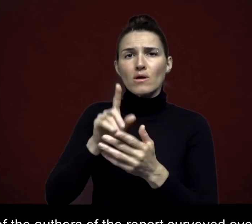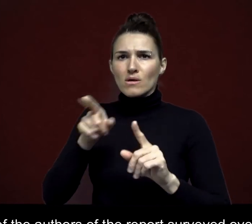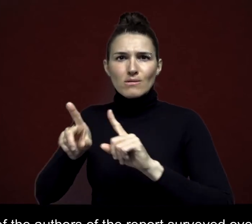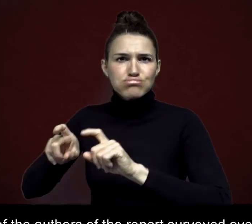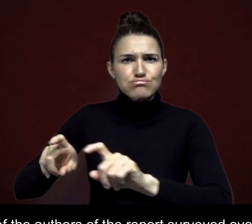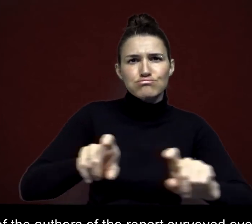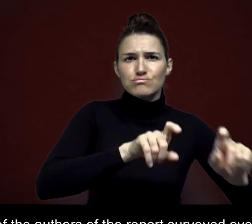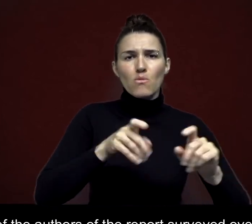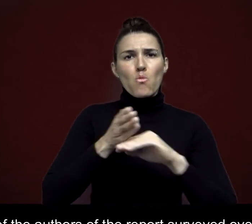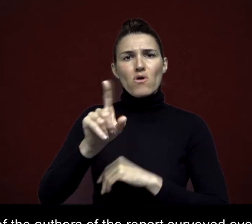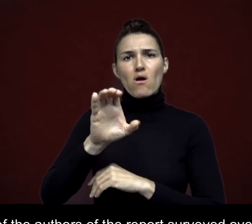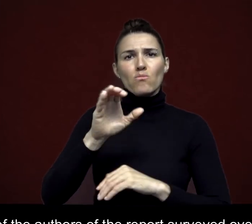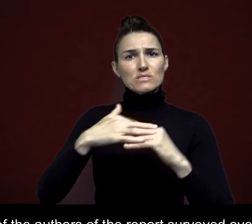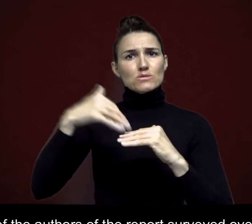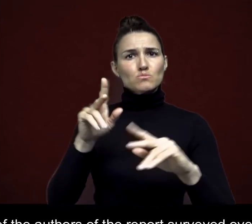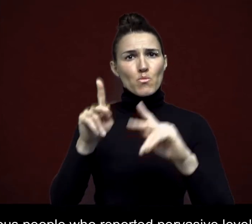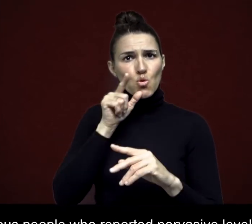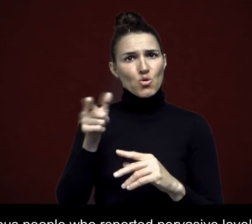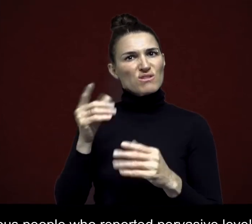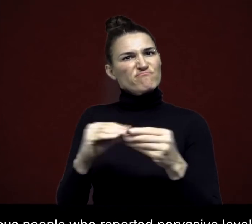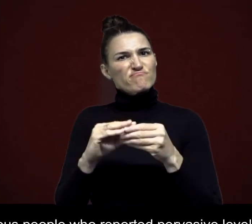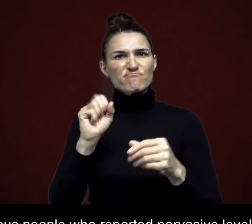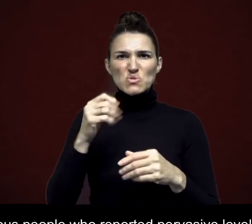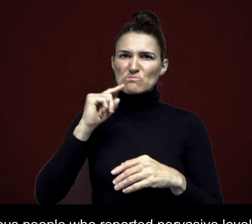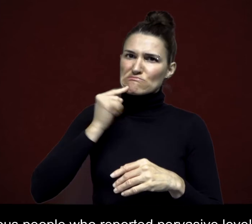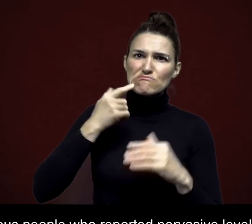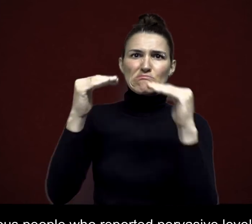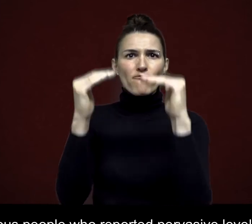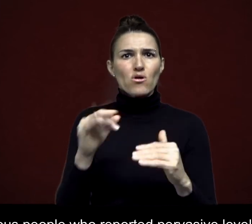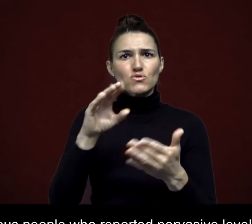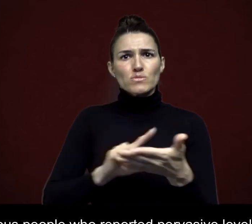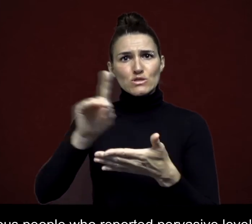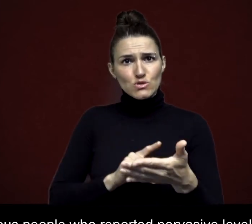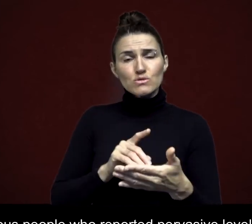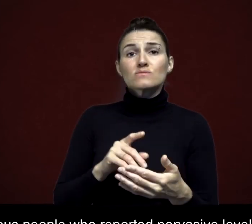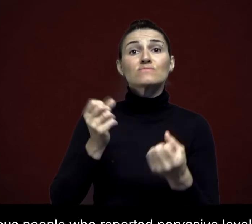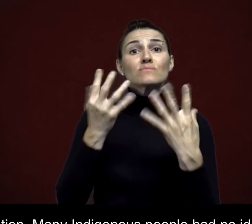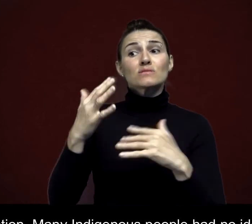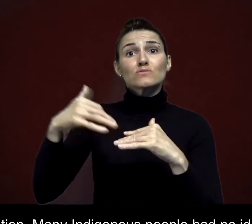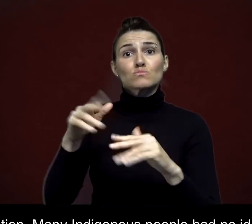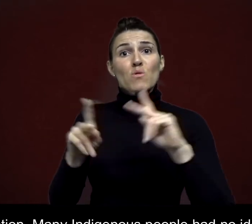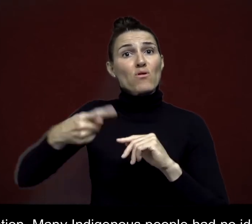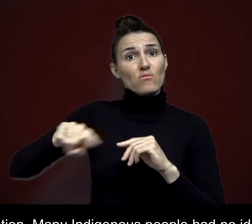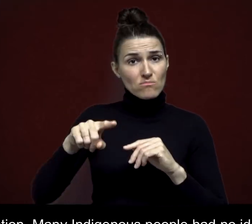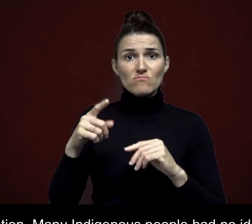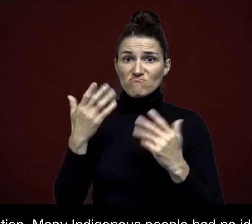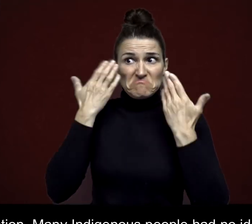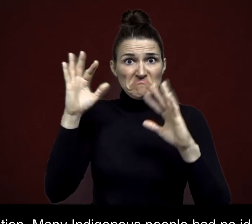of the authors of the report surveyed over 100 Indigenous people who reported pervasive levels of discrimination.